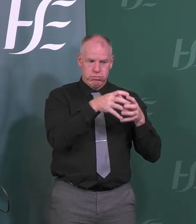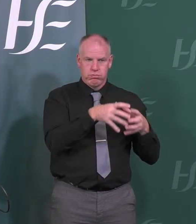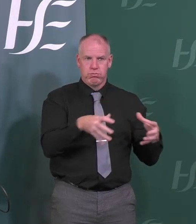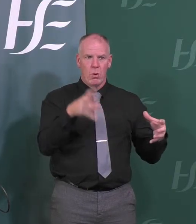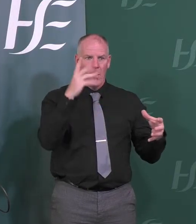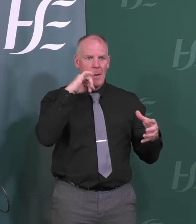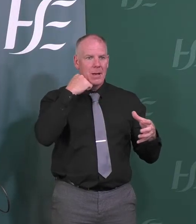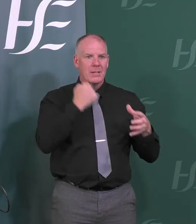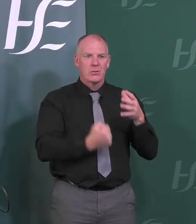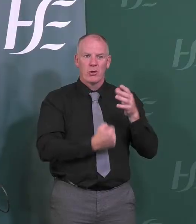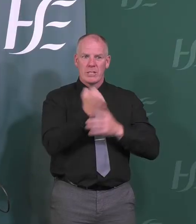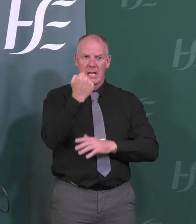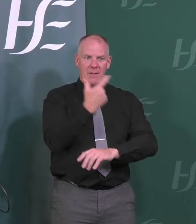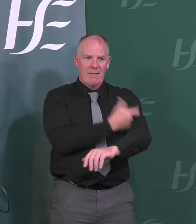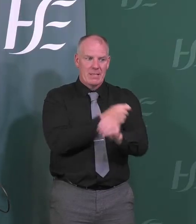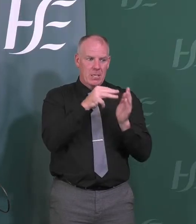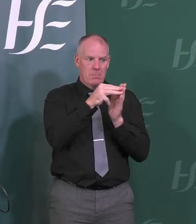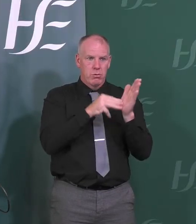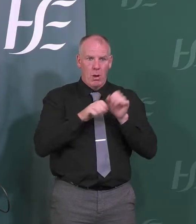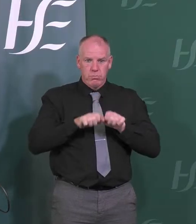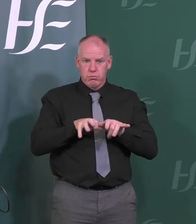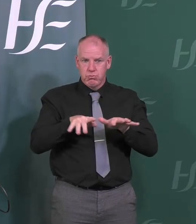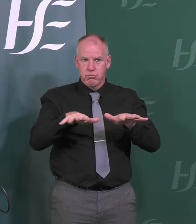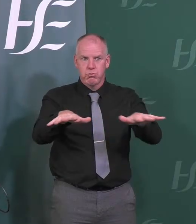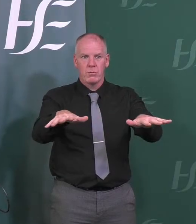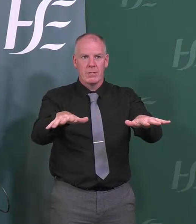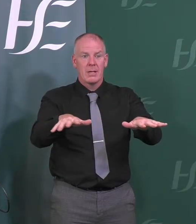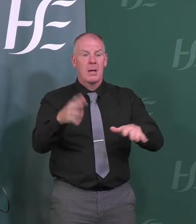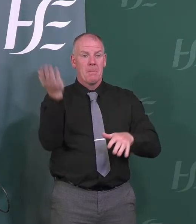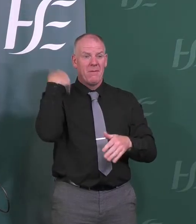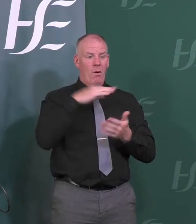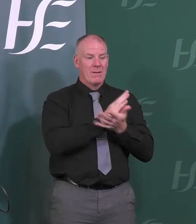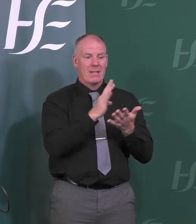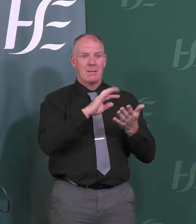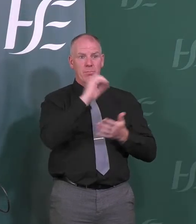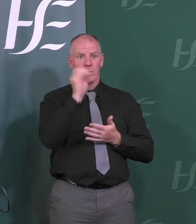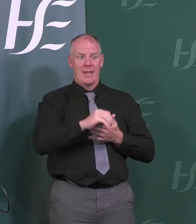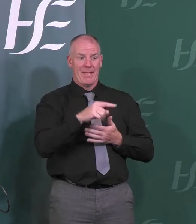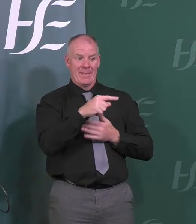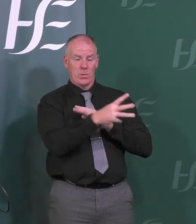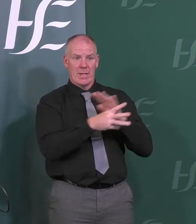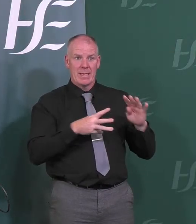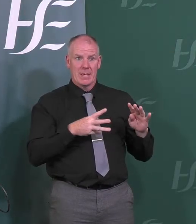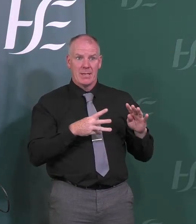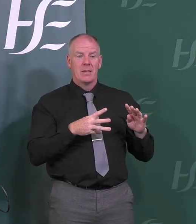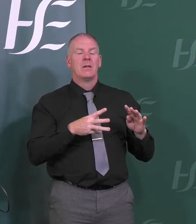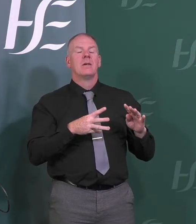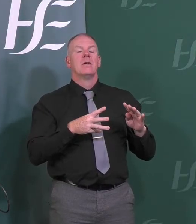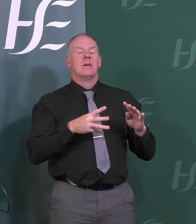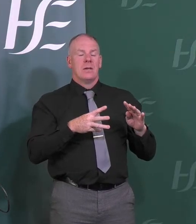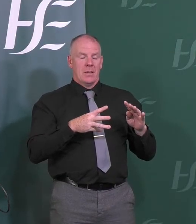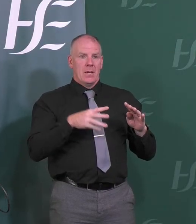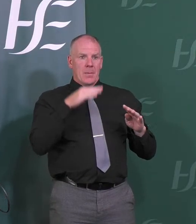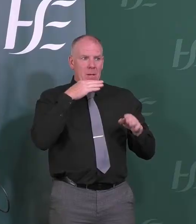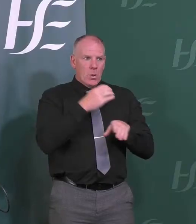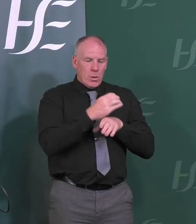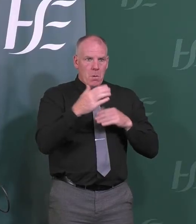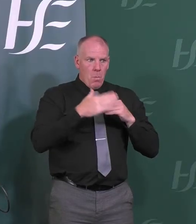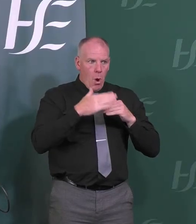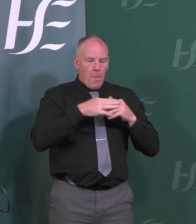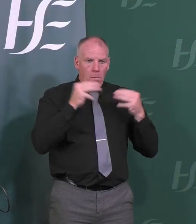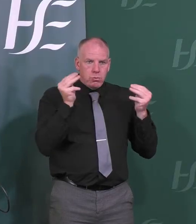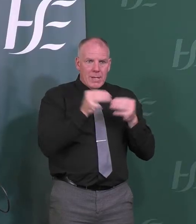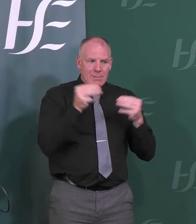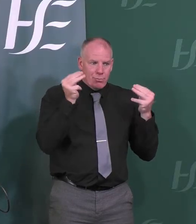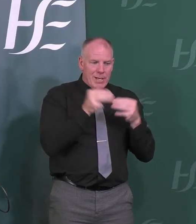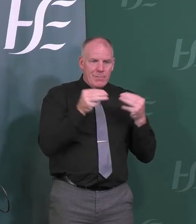due to the success of the vaccination programme. So this number was 19% last week. So what this is showing us is that we're continuing to get more and more